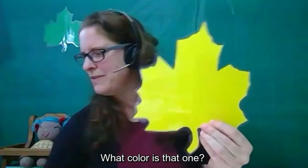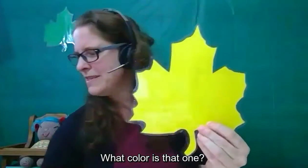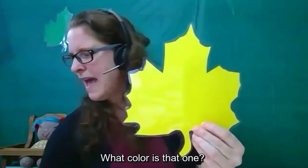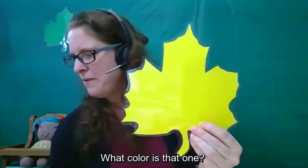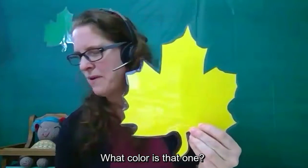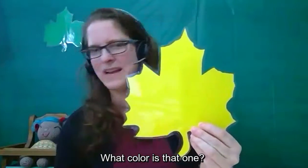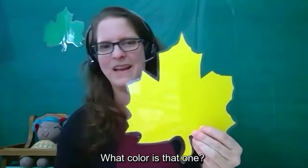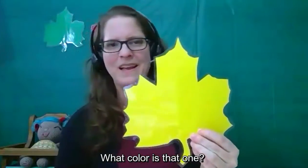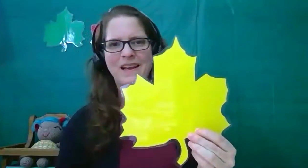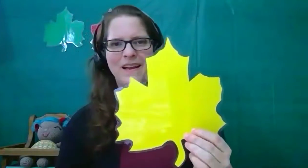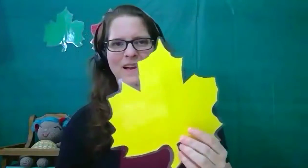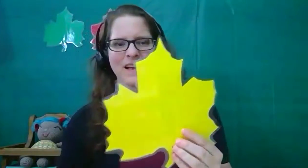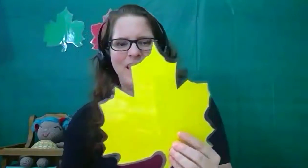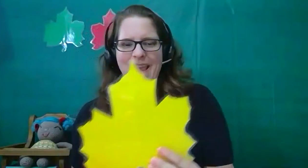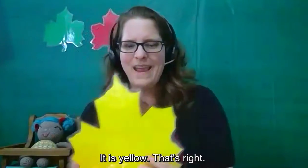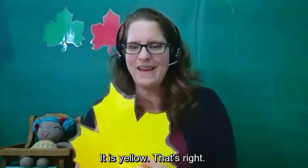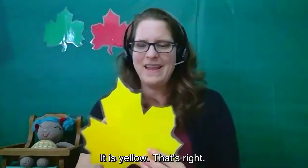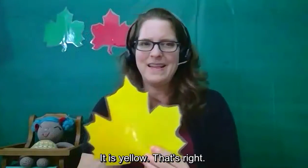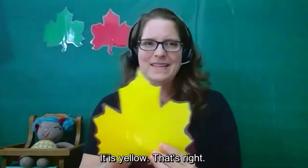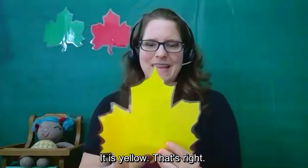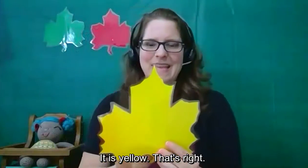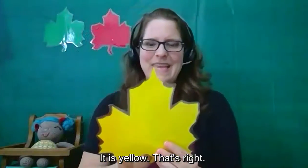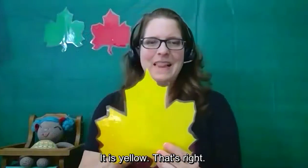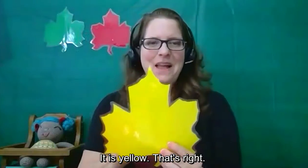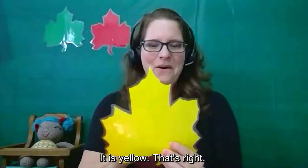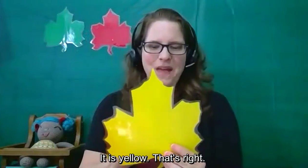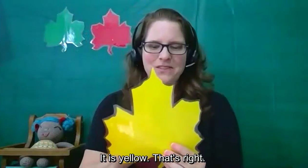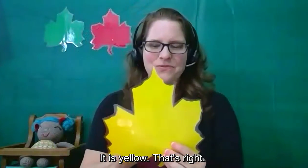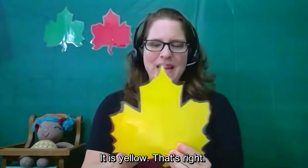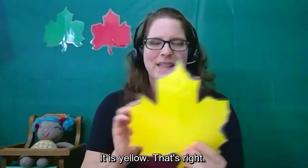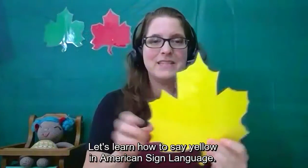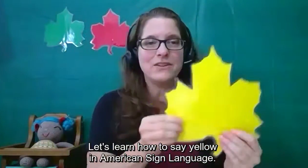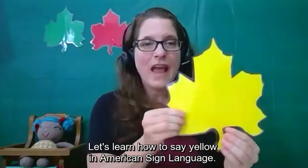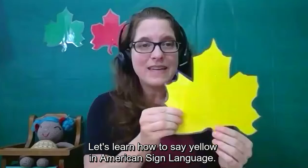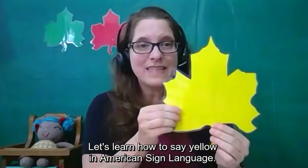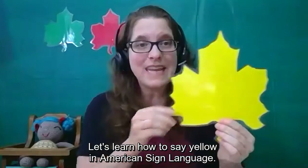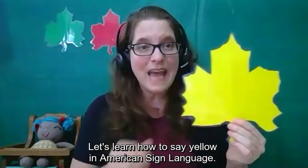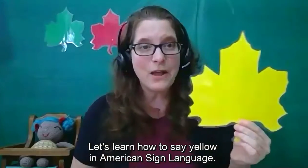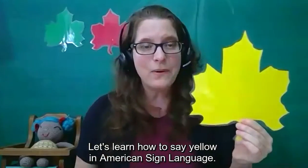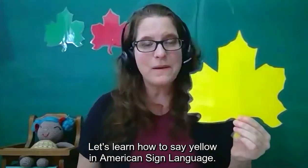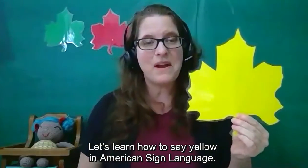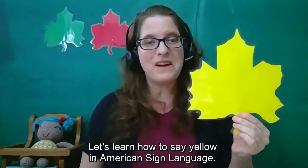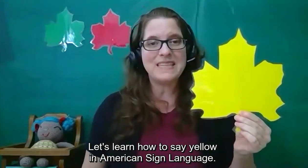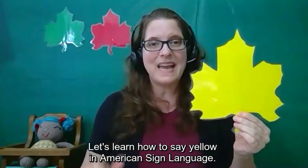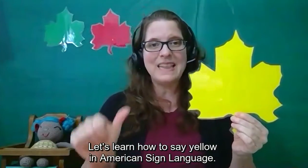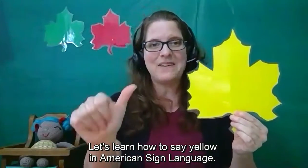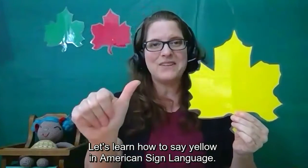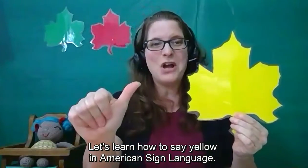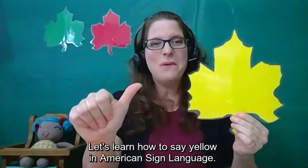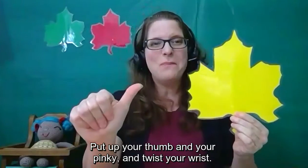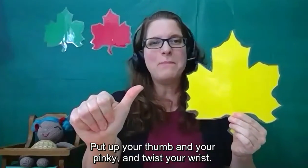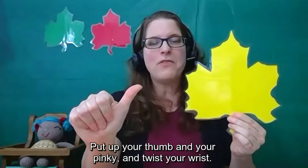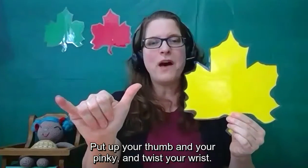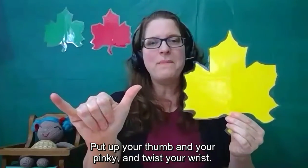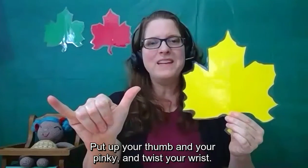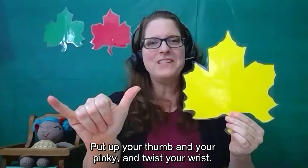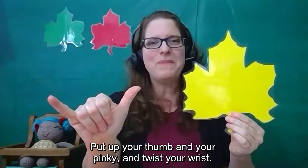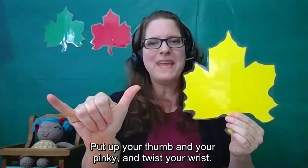is that one? It is yellow. That's right. Let's learn how to say yellow in American Sign Language. Put up your thumb and your pinky